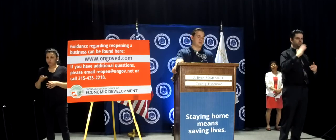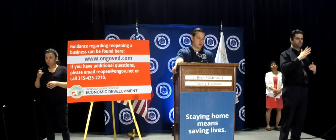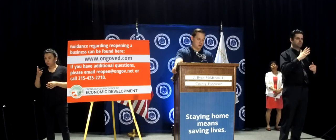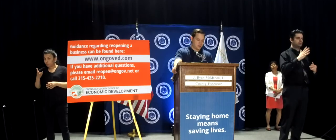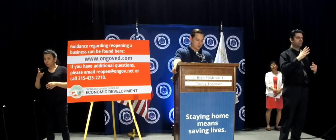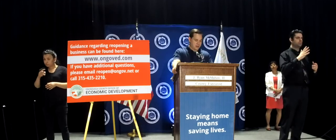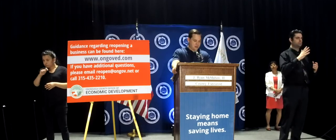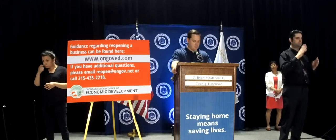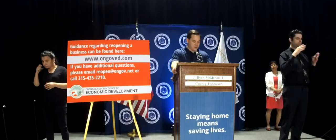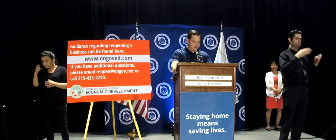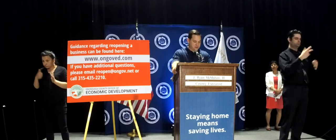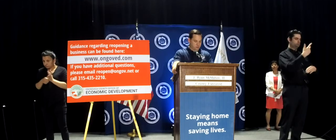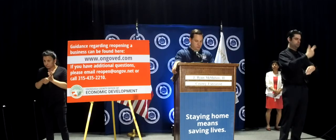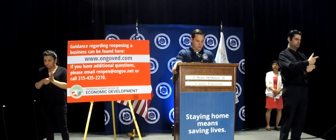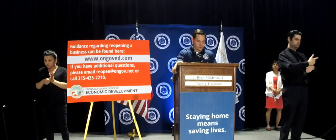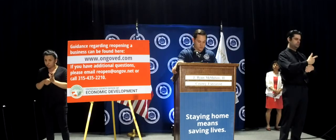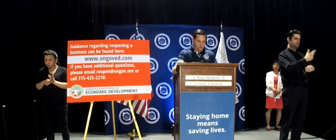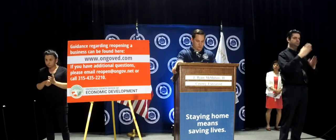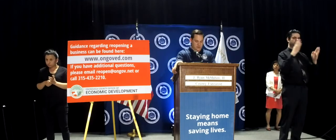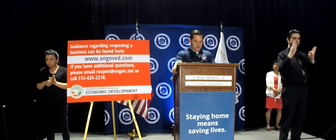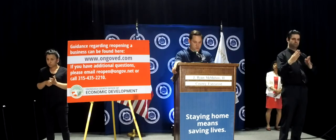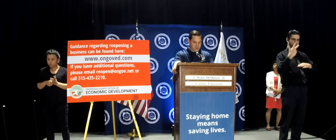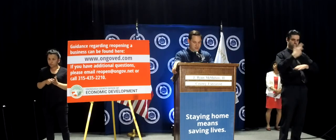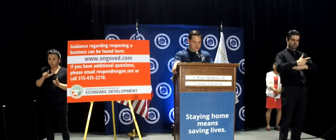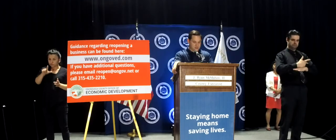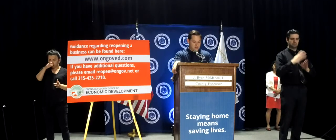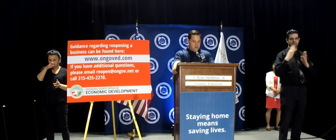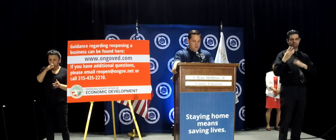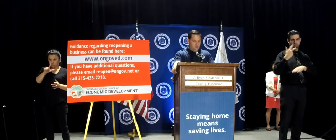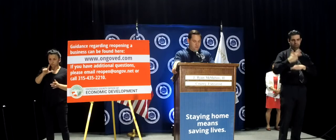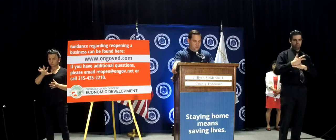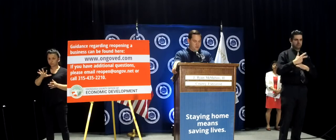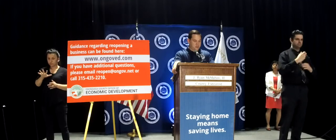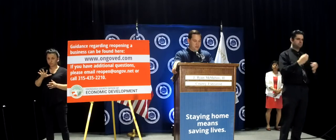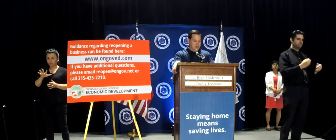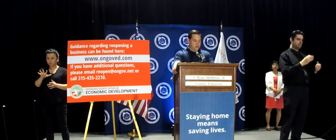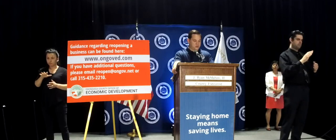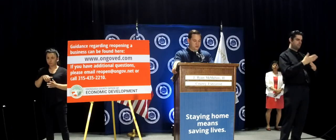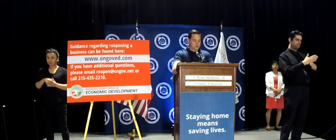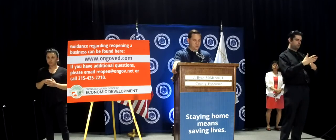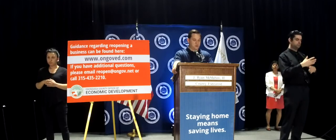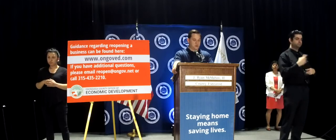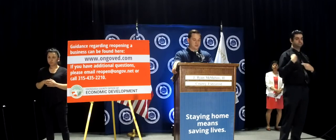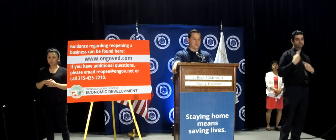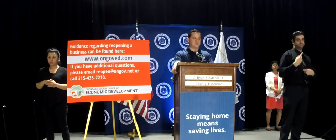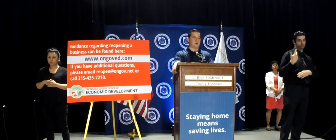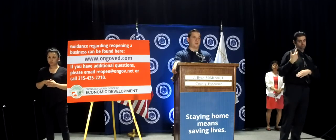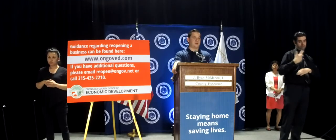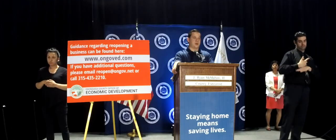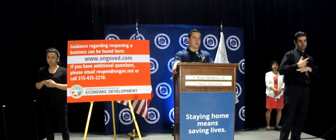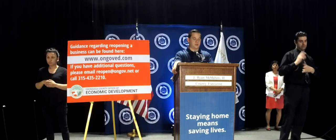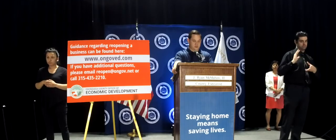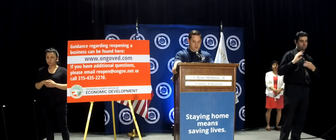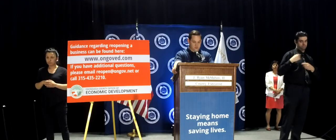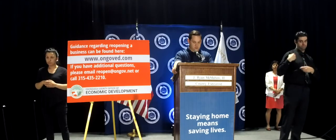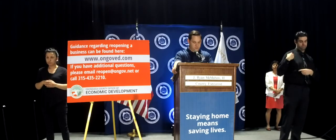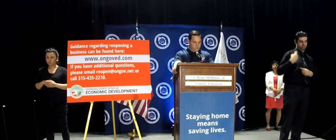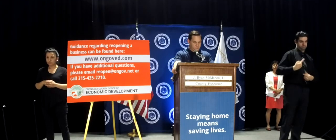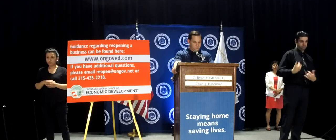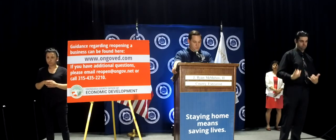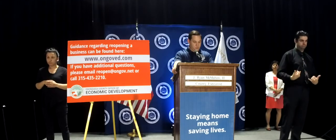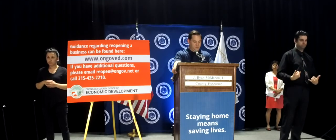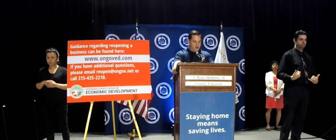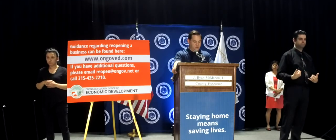much that we've had similar results over the last 3 days. From the ECLAIR system, the New York State Department of Health